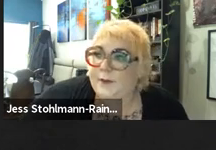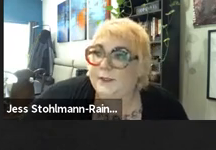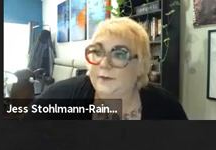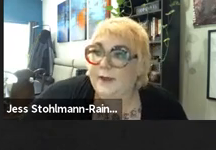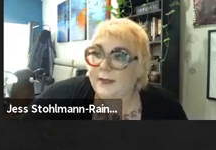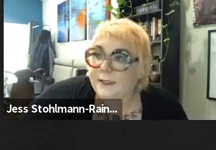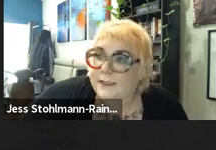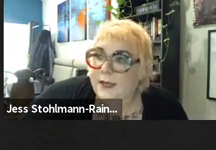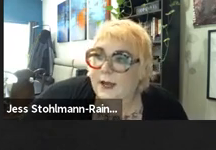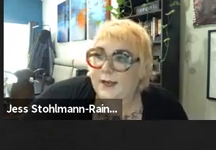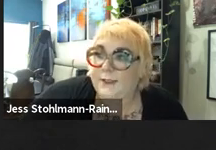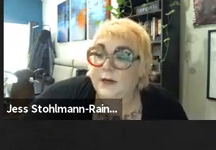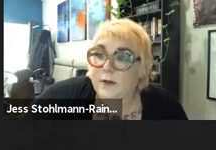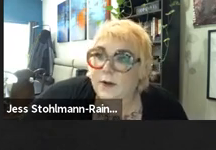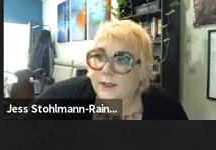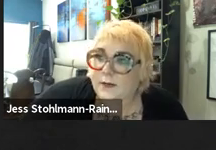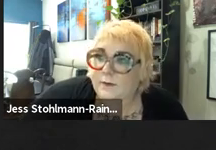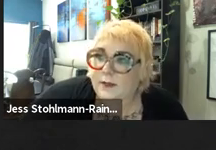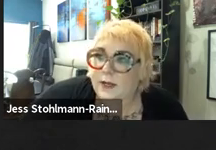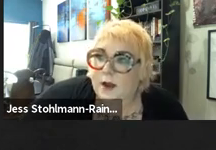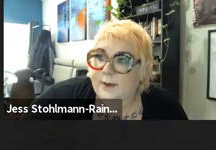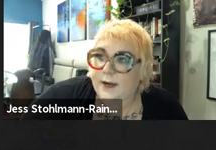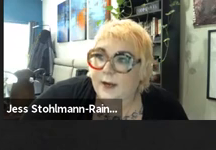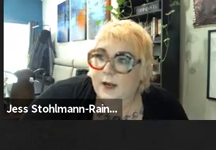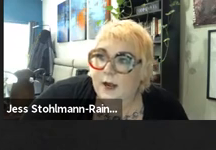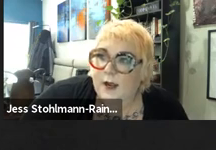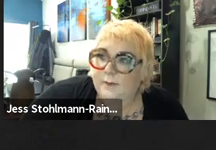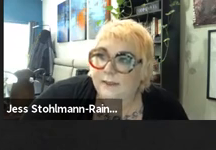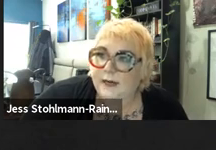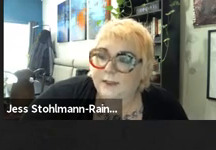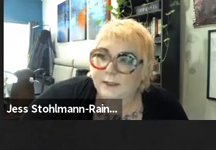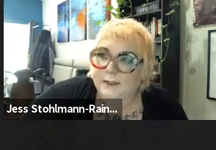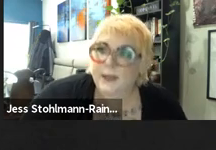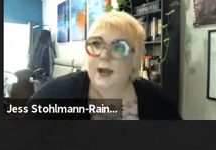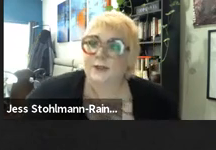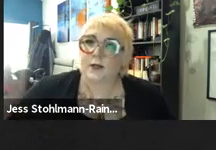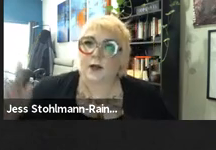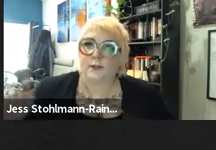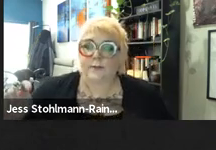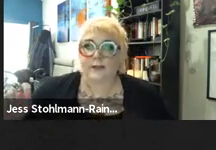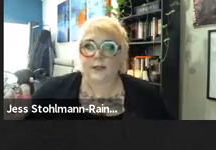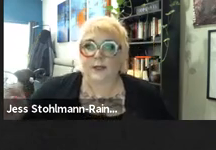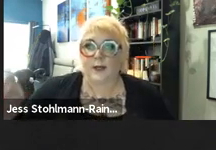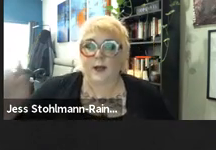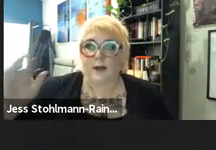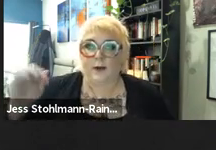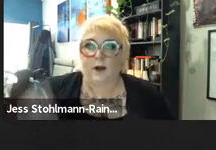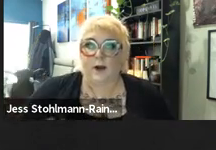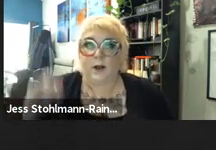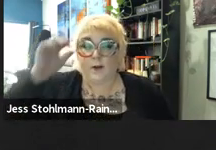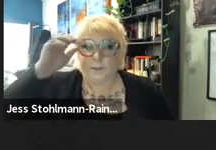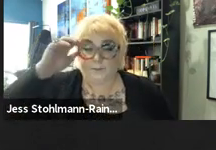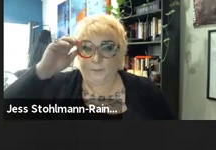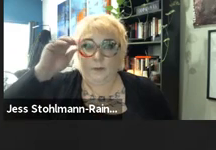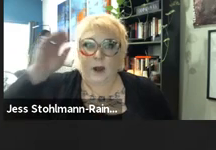surveillance uh and geolocation were really common um discussions i should also mention that um